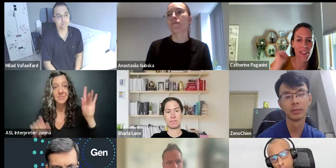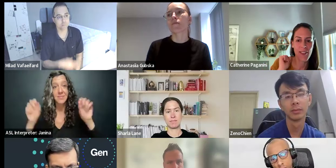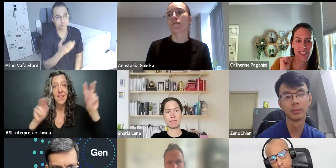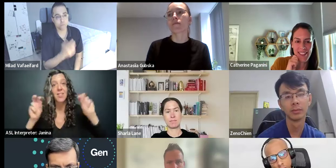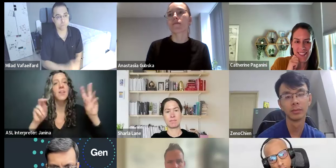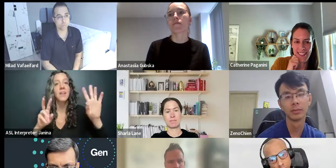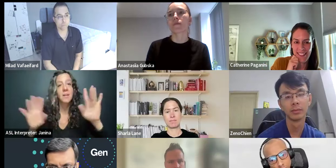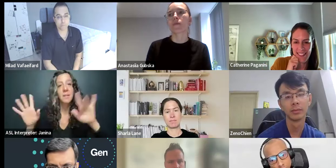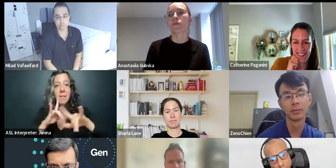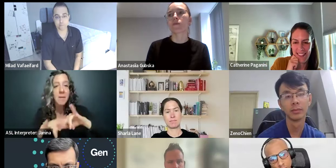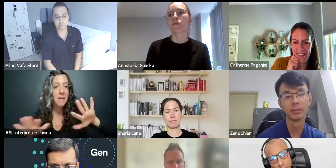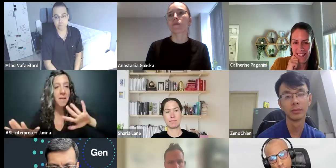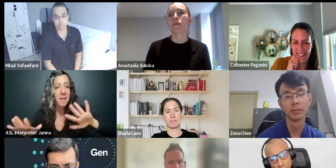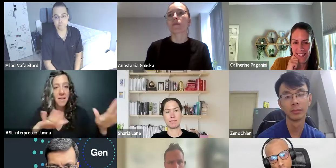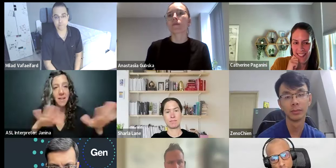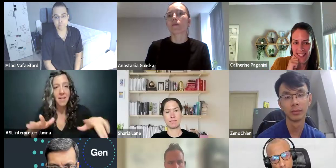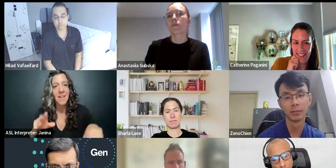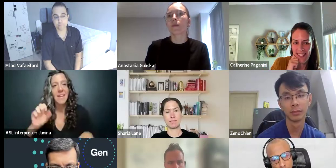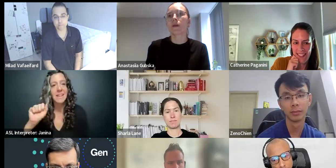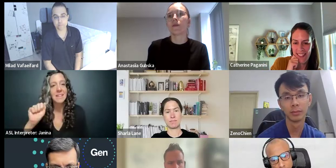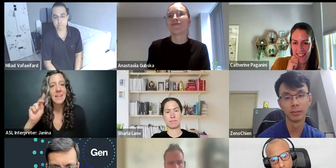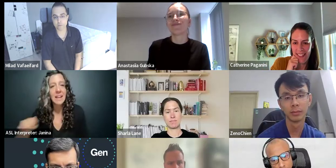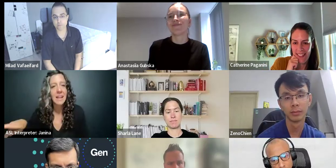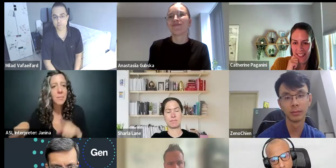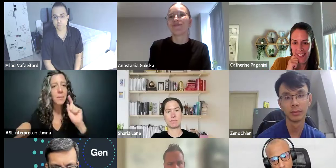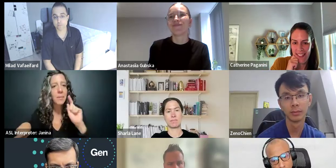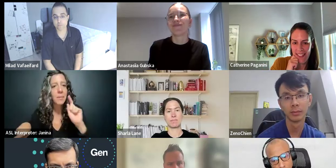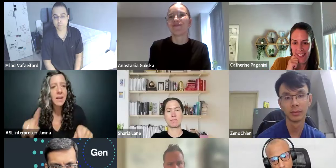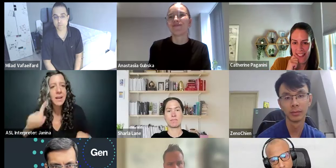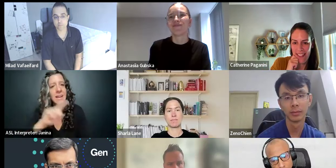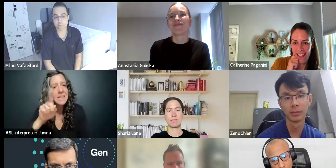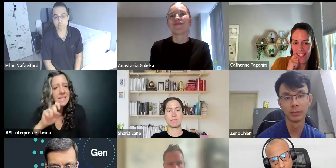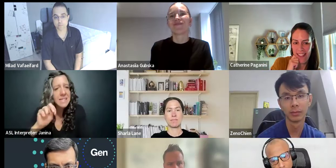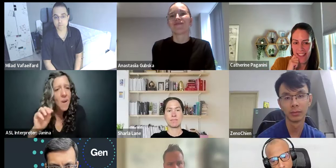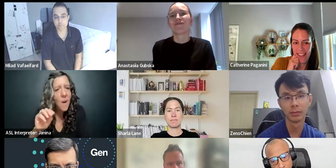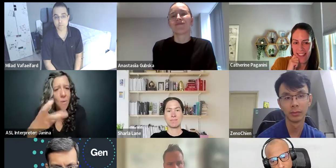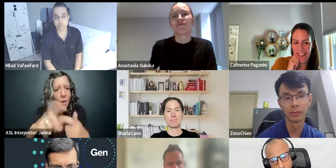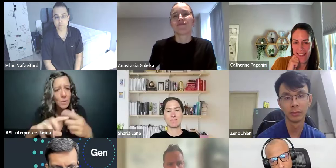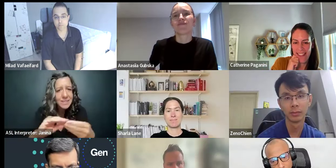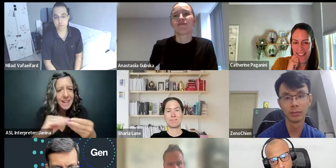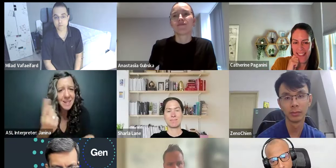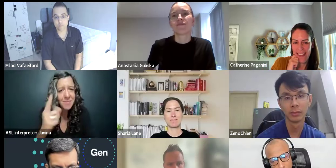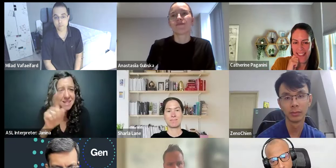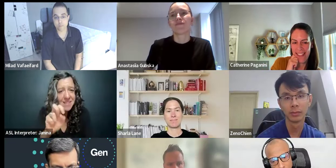Gino, Travis, you want to say something? You both have been very silent.